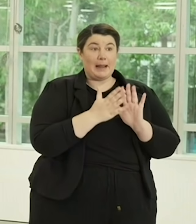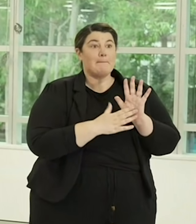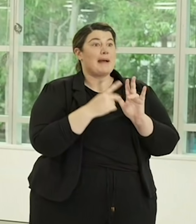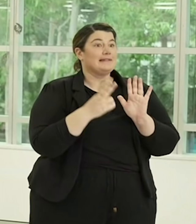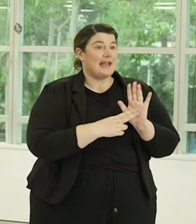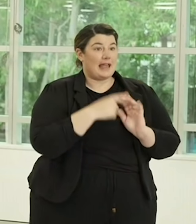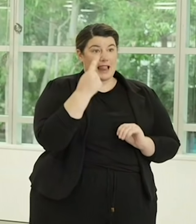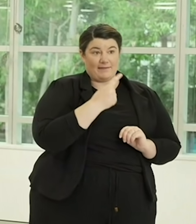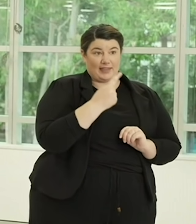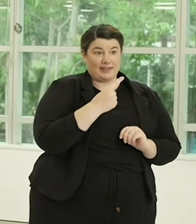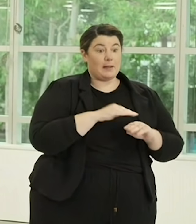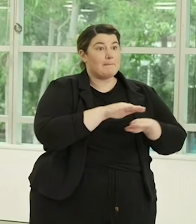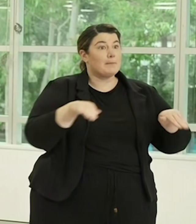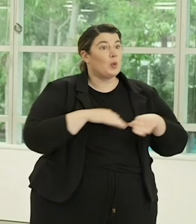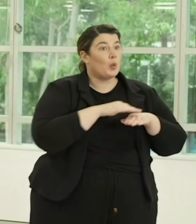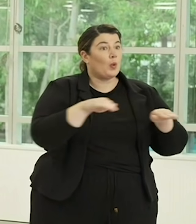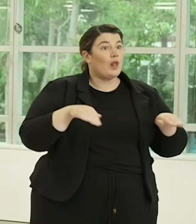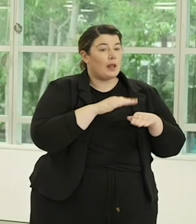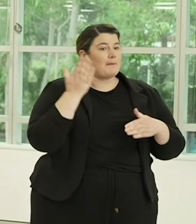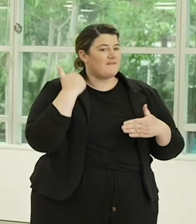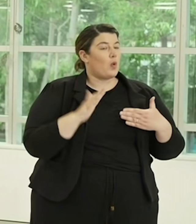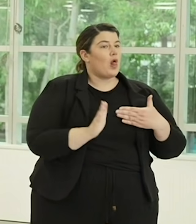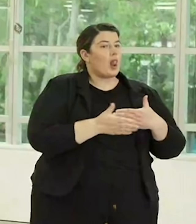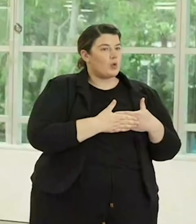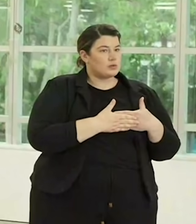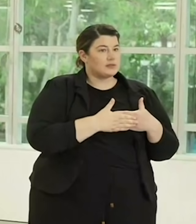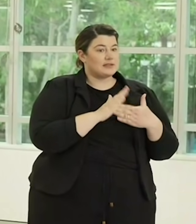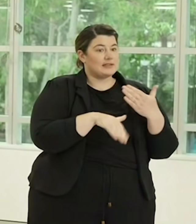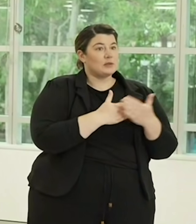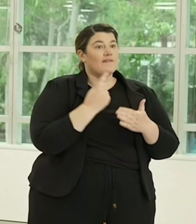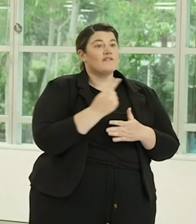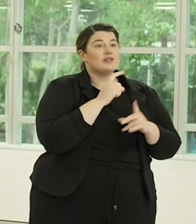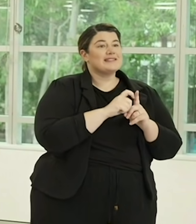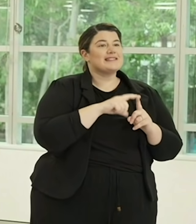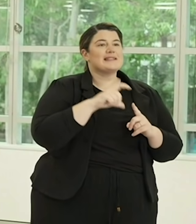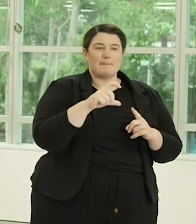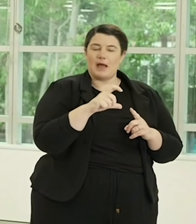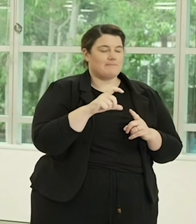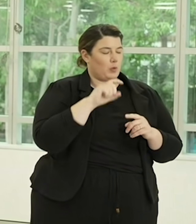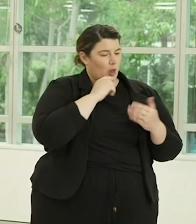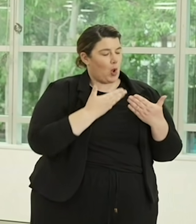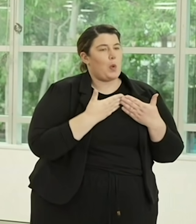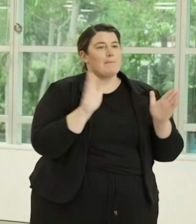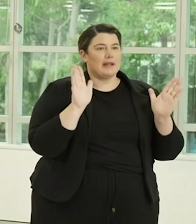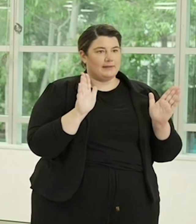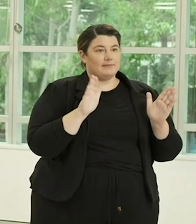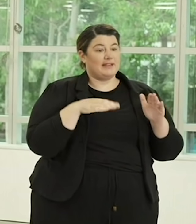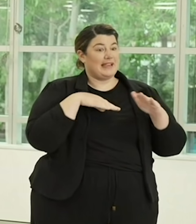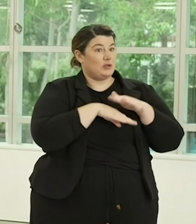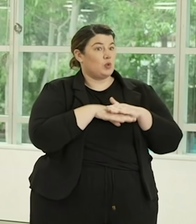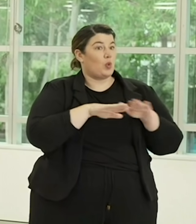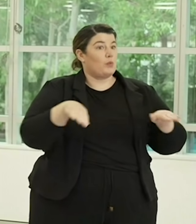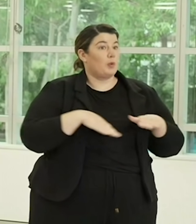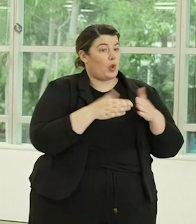Monday, swimming pools, which were previously closed until 1 December, will be open. That's indoor swimming pools